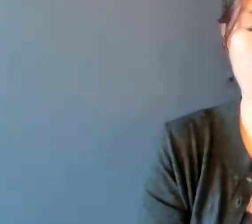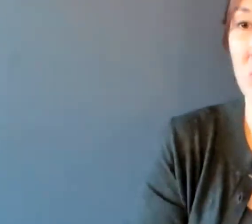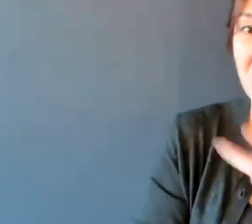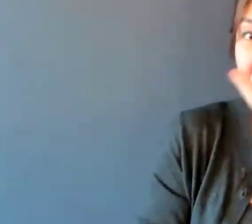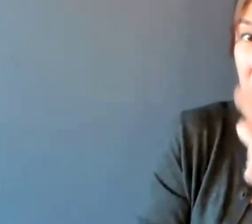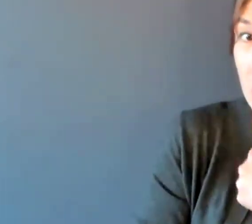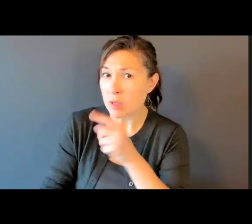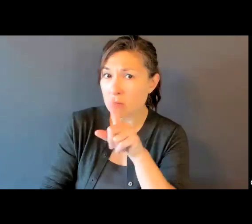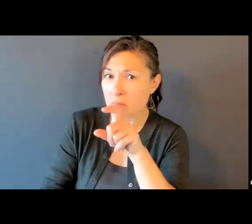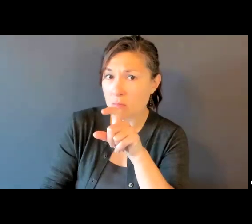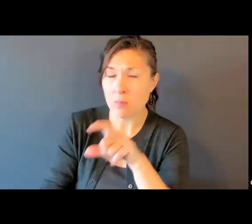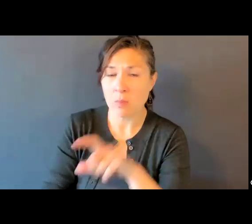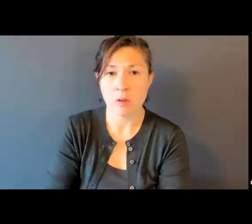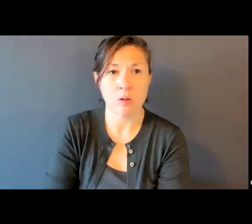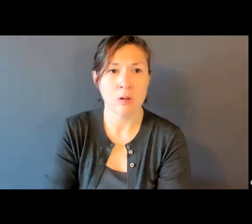I'm asking.